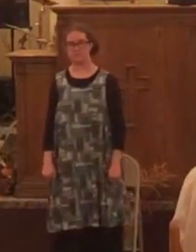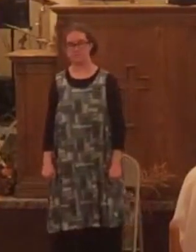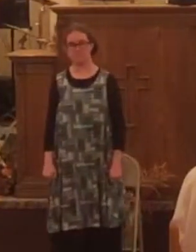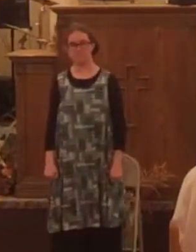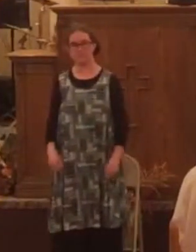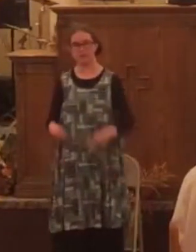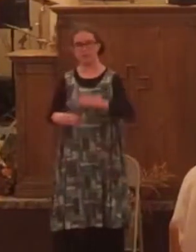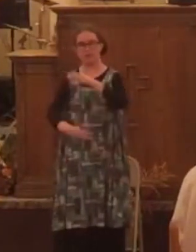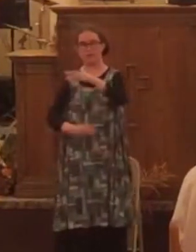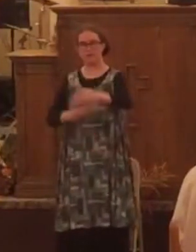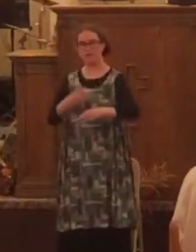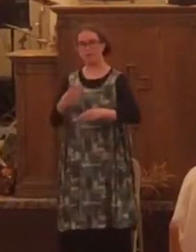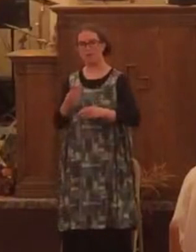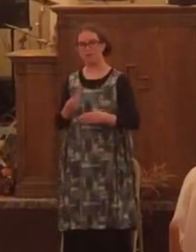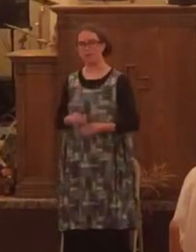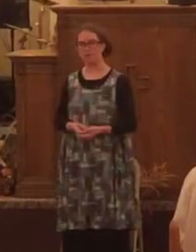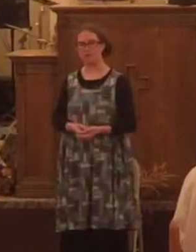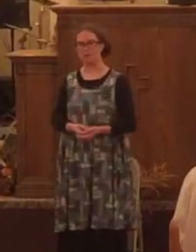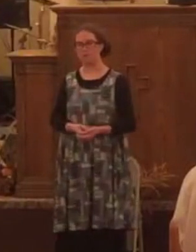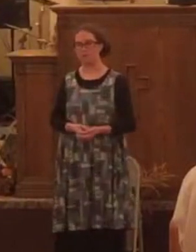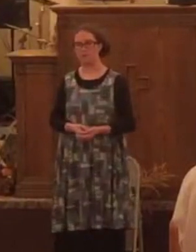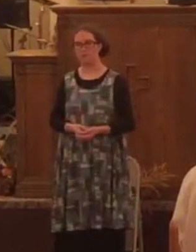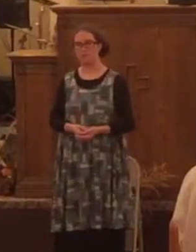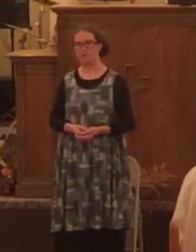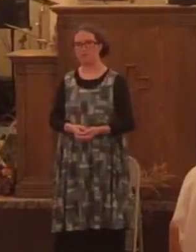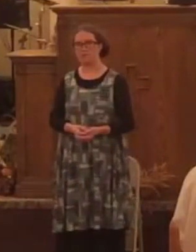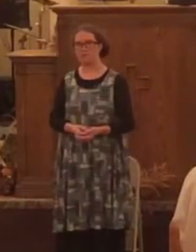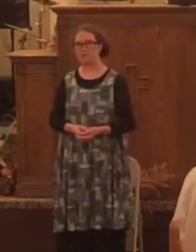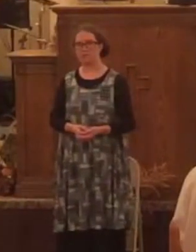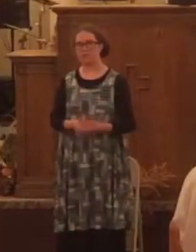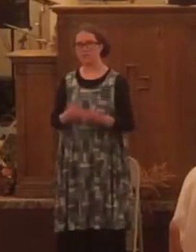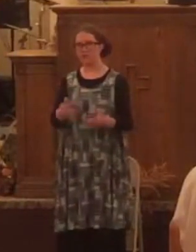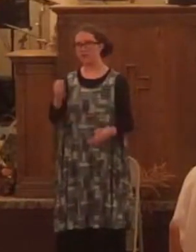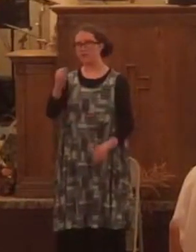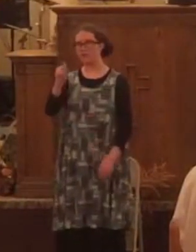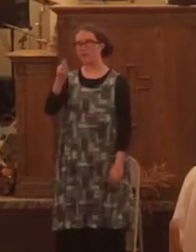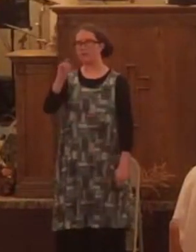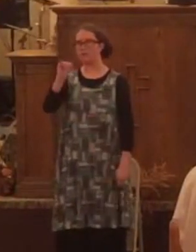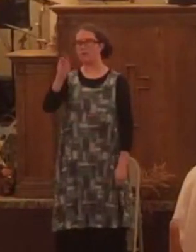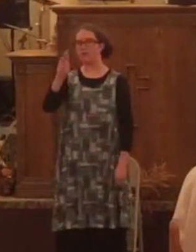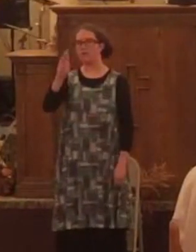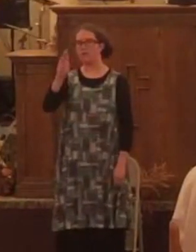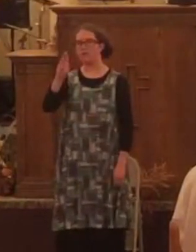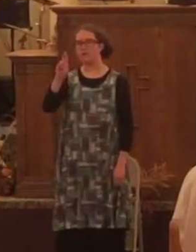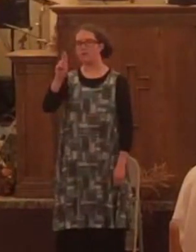in this world you shall have tribulation. Yep. Yep.